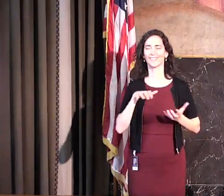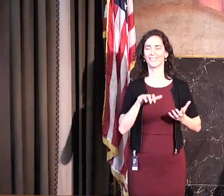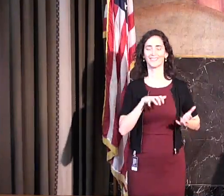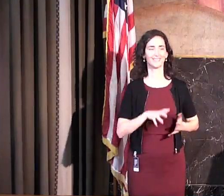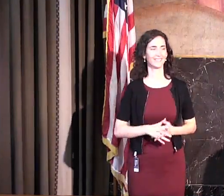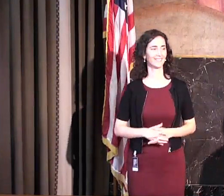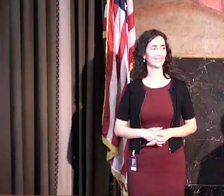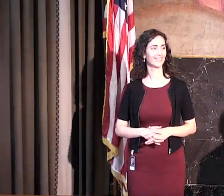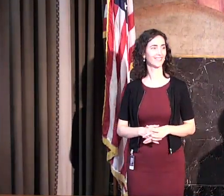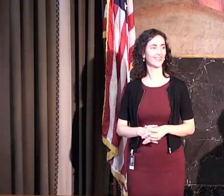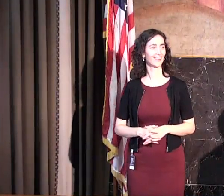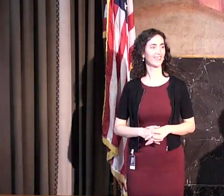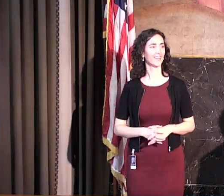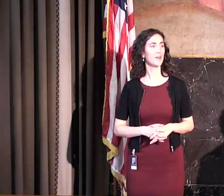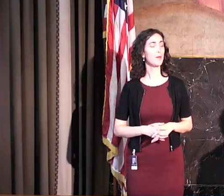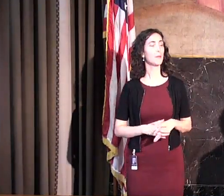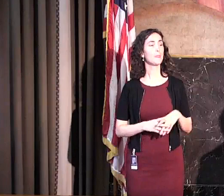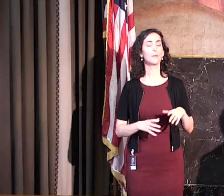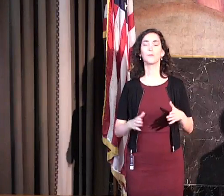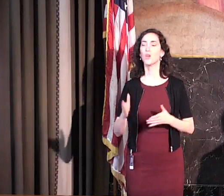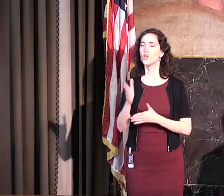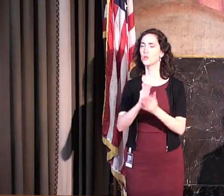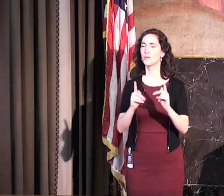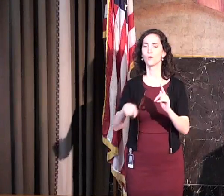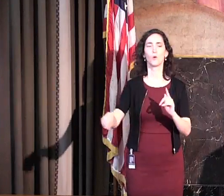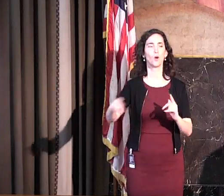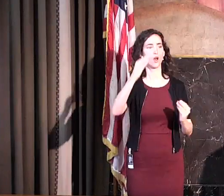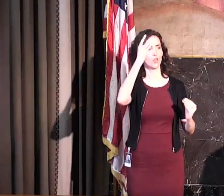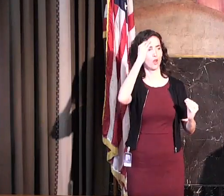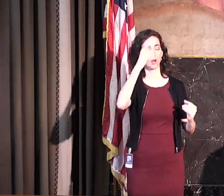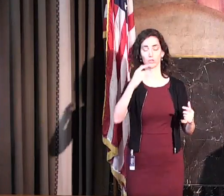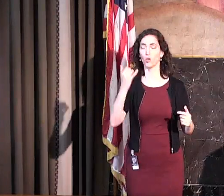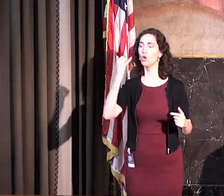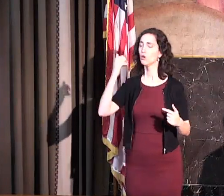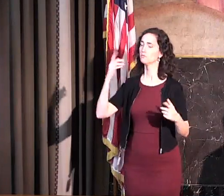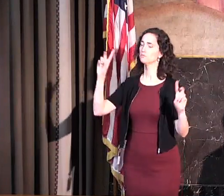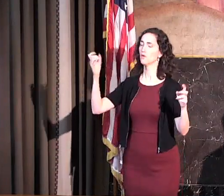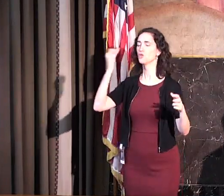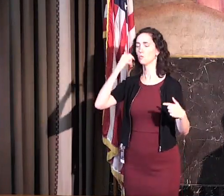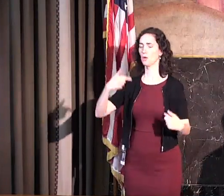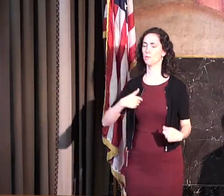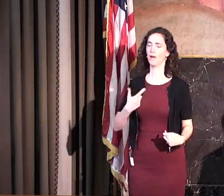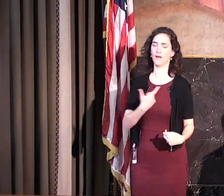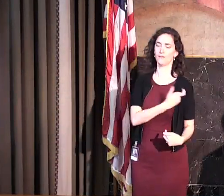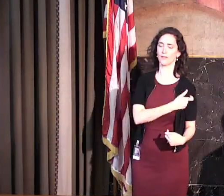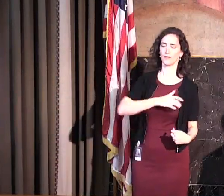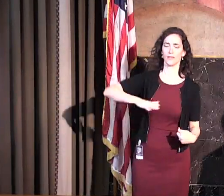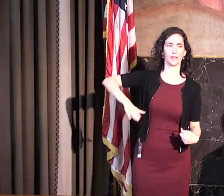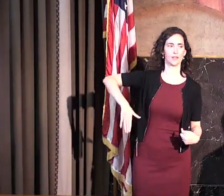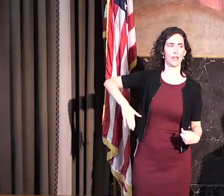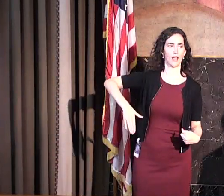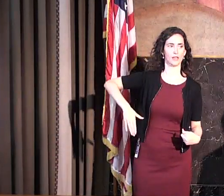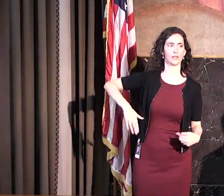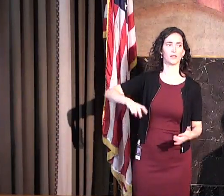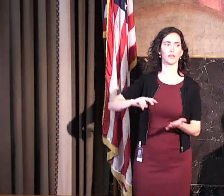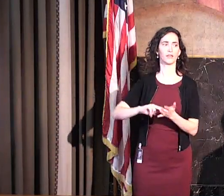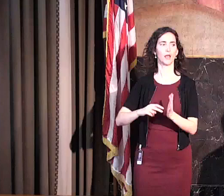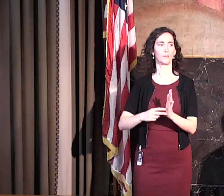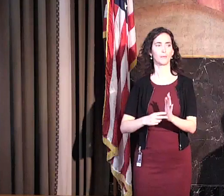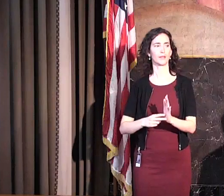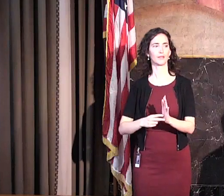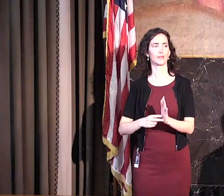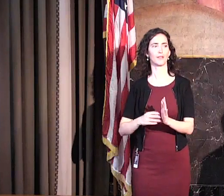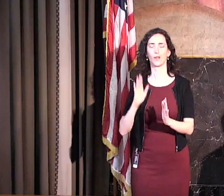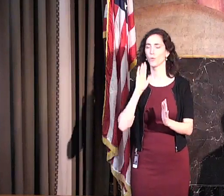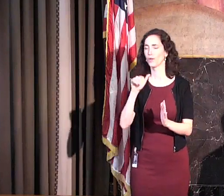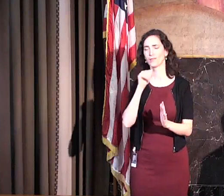there's this line of thought out there that if you haven't gotten the vaccine already, you're likely not going to get it, no matter